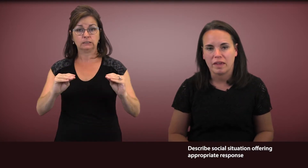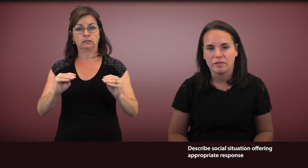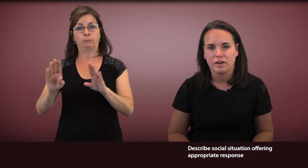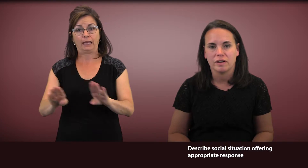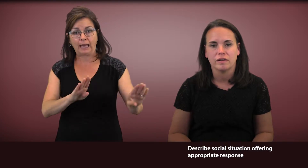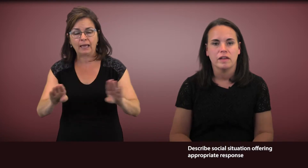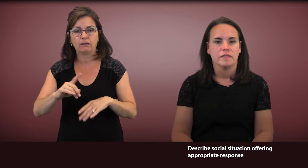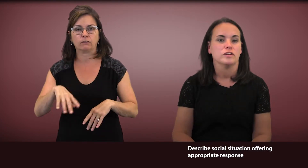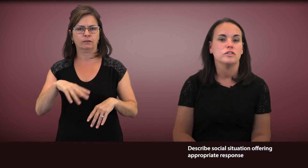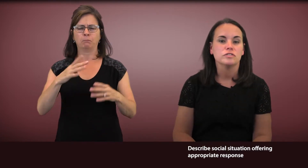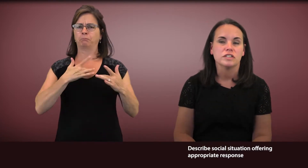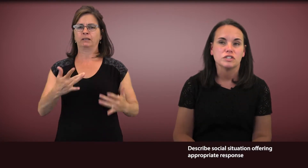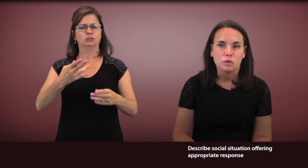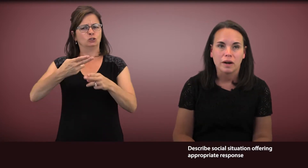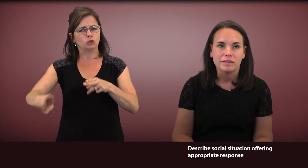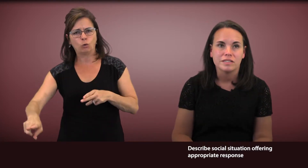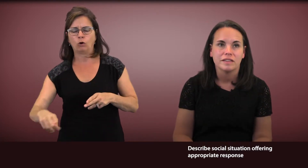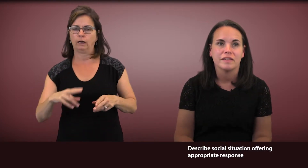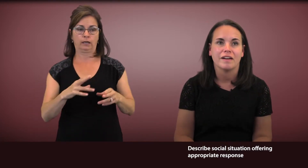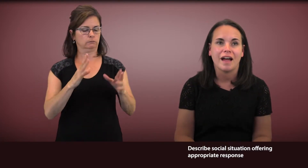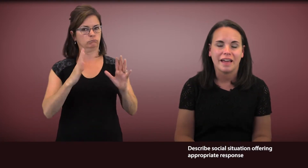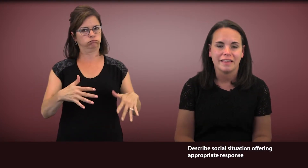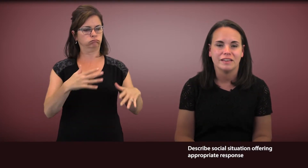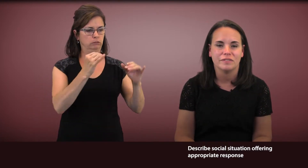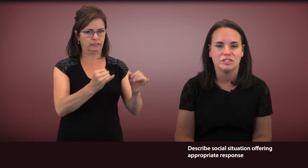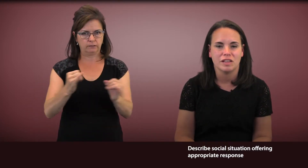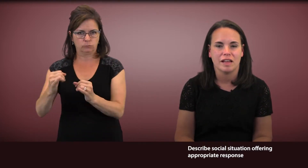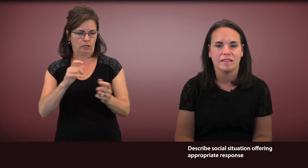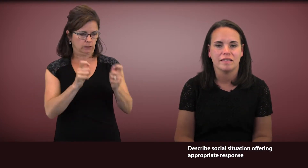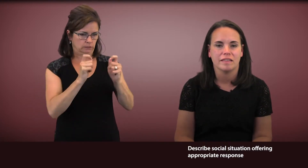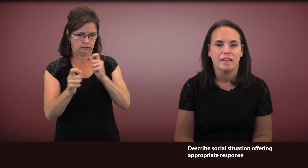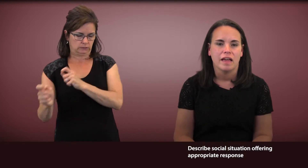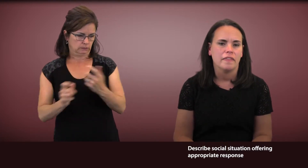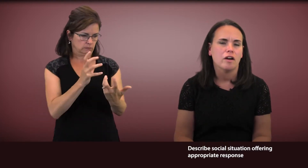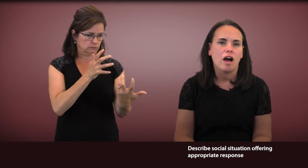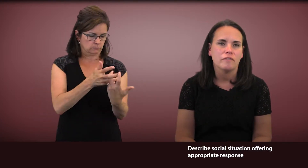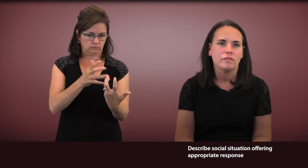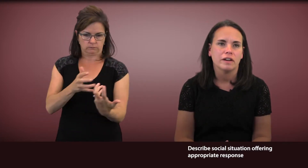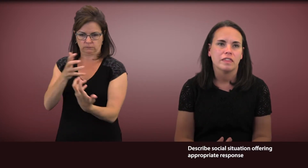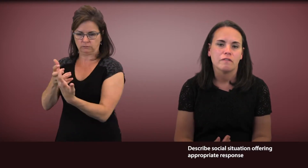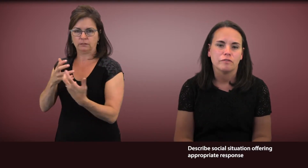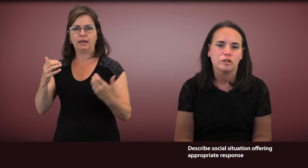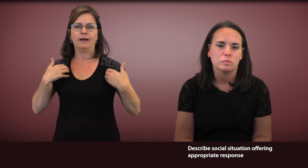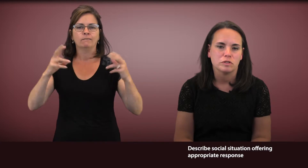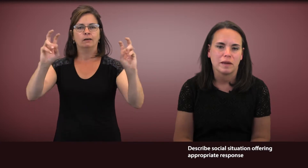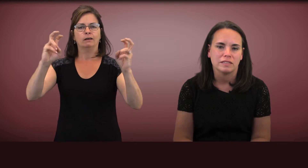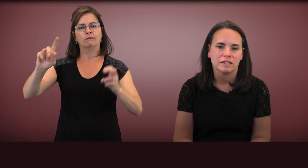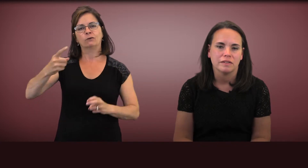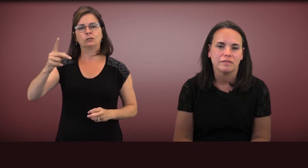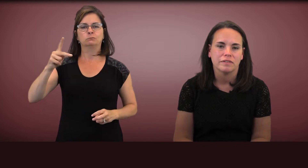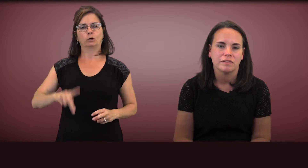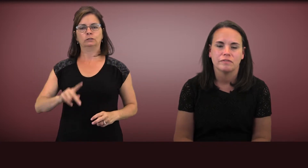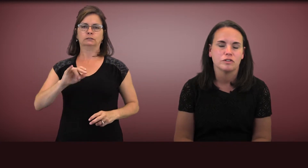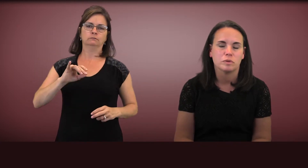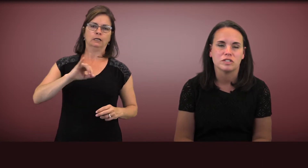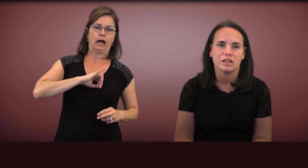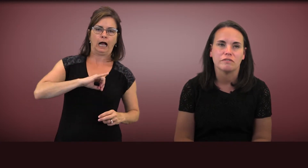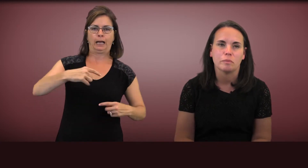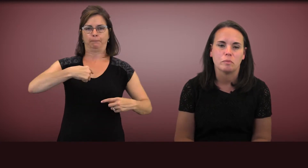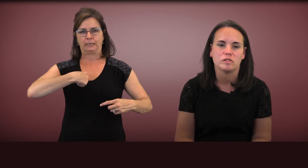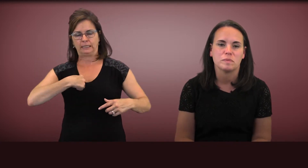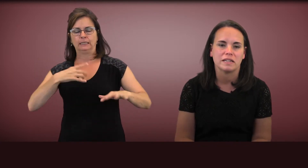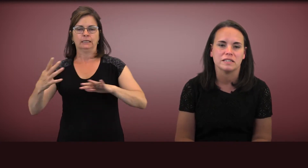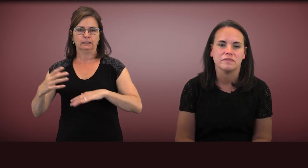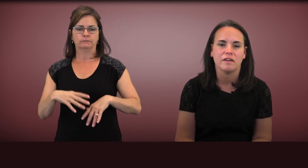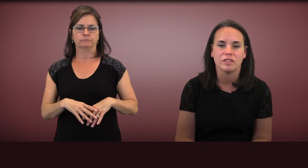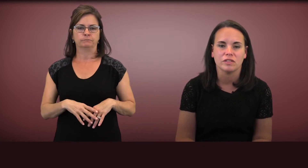specific behavior. They're usually short, they're highly individualized, and they're often written in the first person